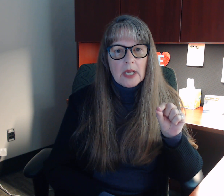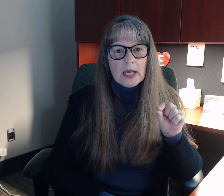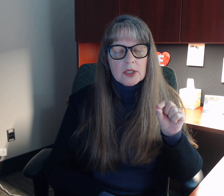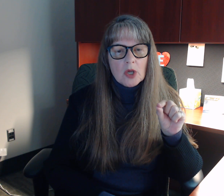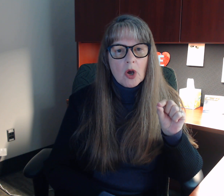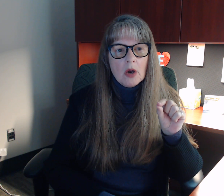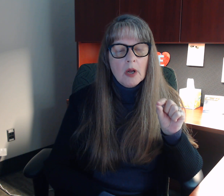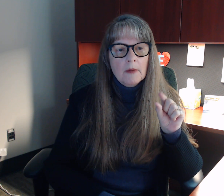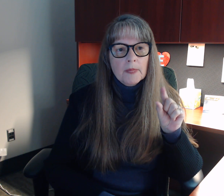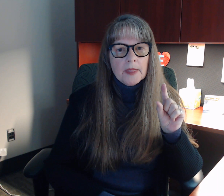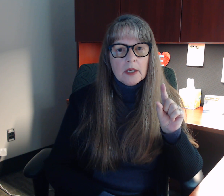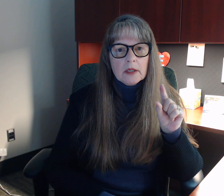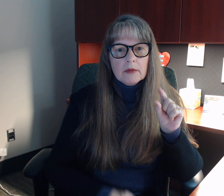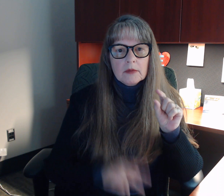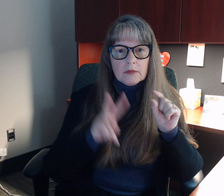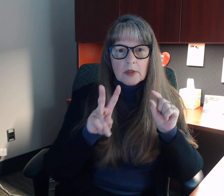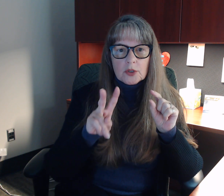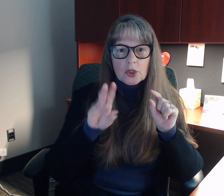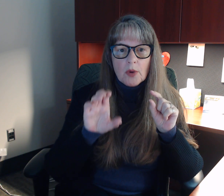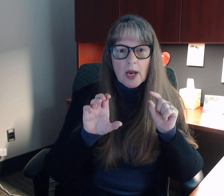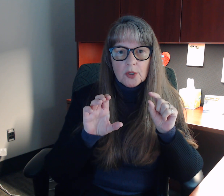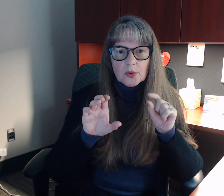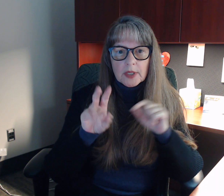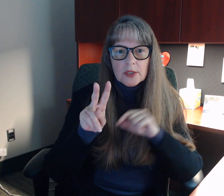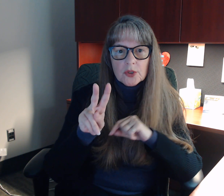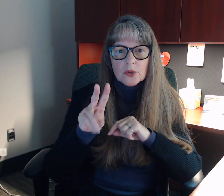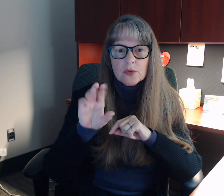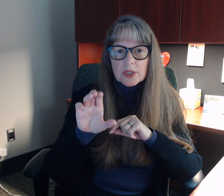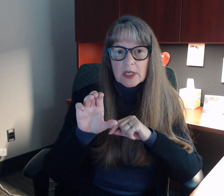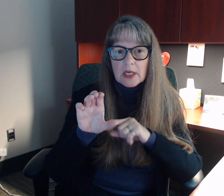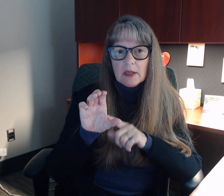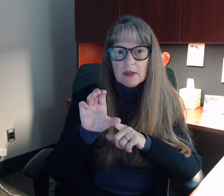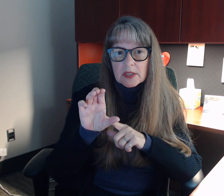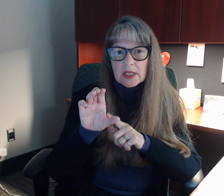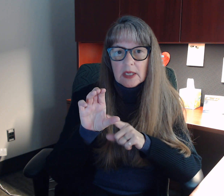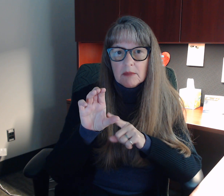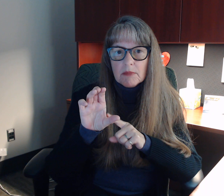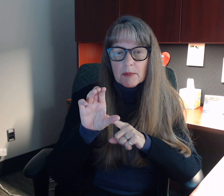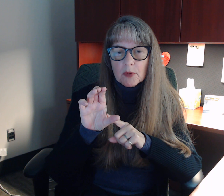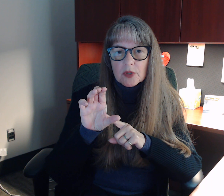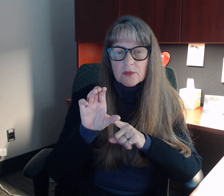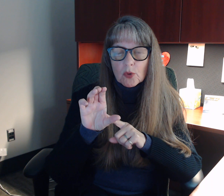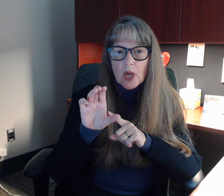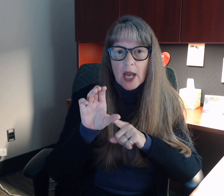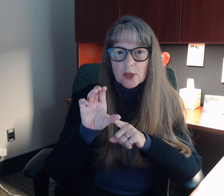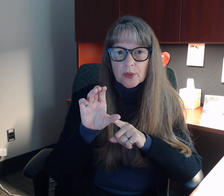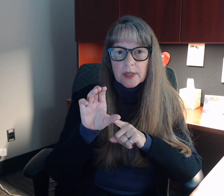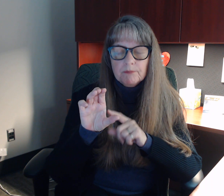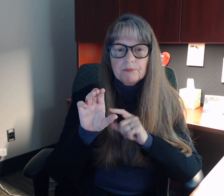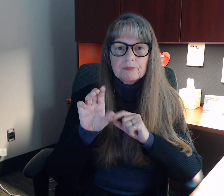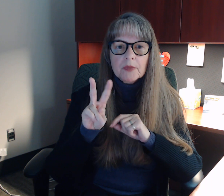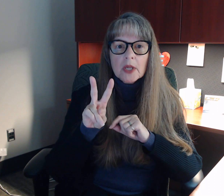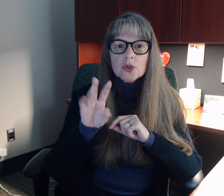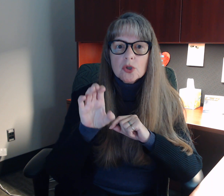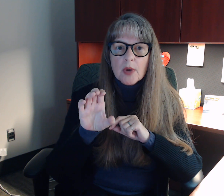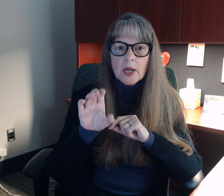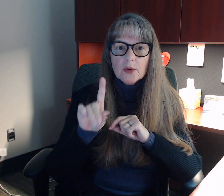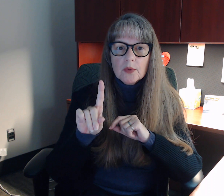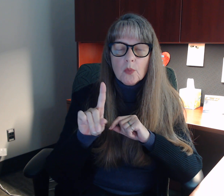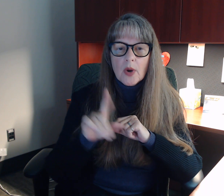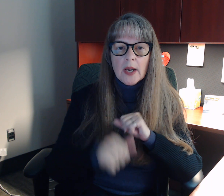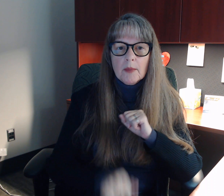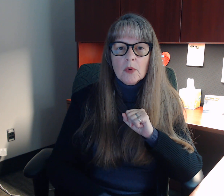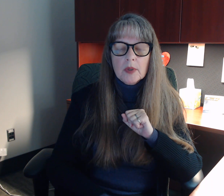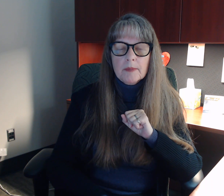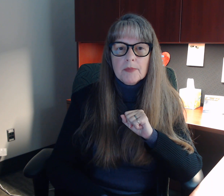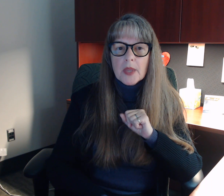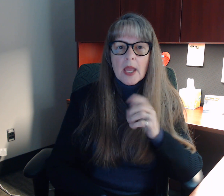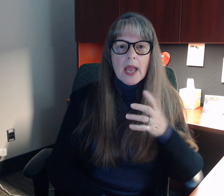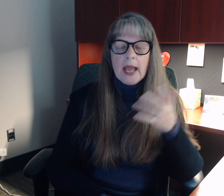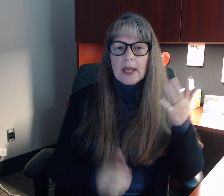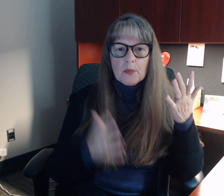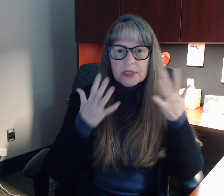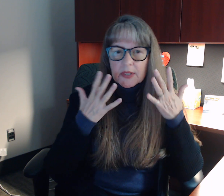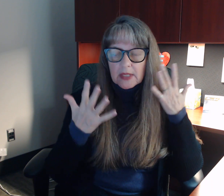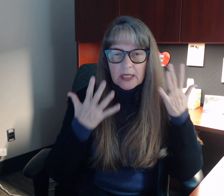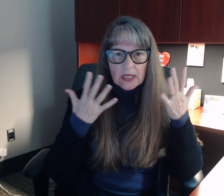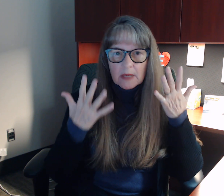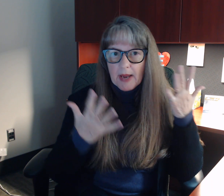saw the 200, 2CC members for 100, 201. I'm going, and I wasn't thinking about a